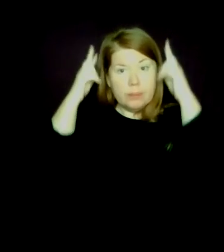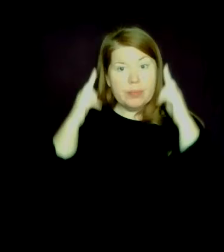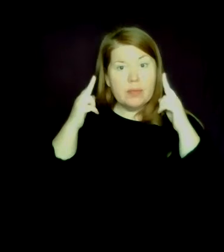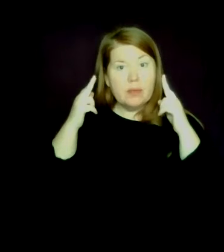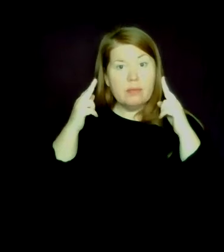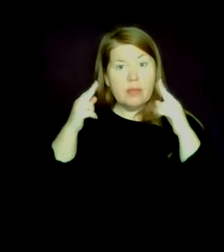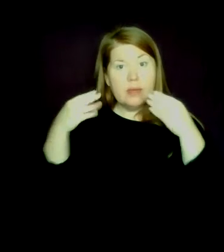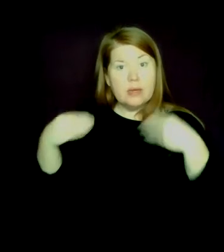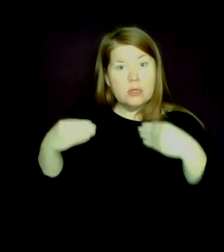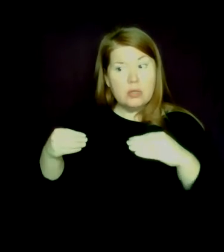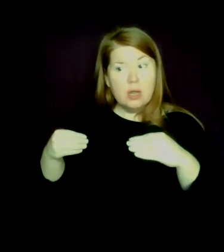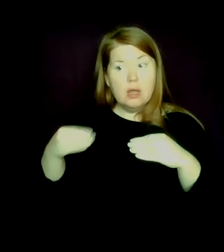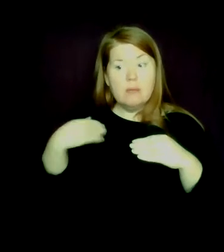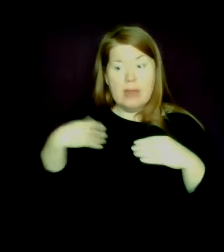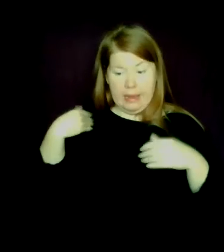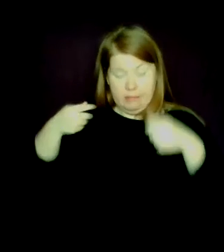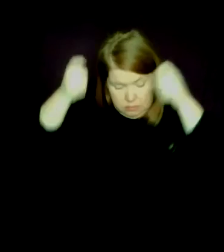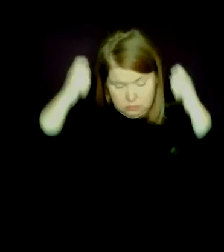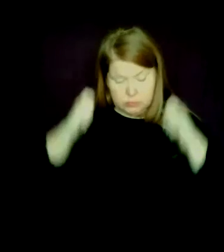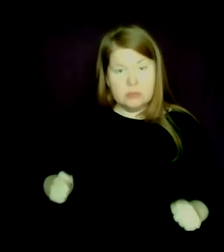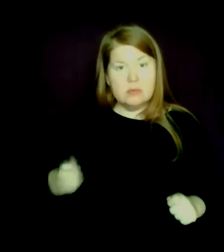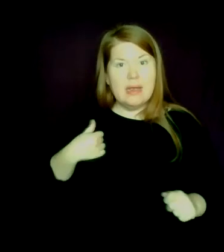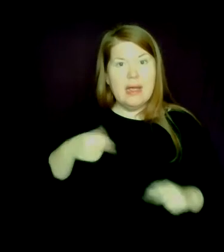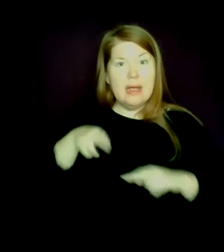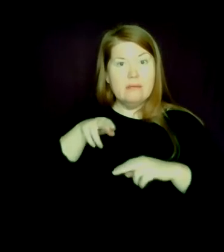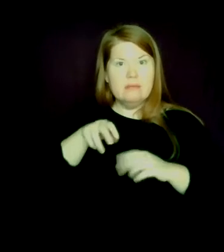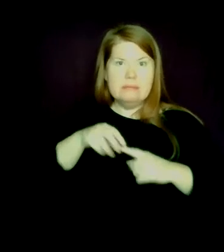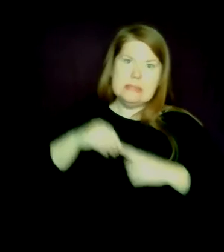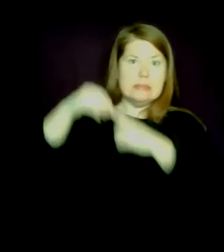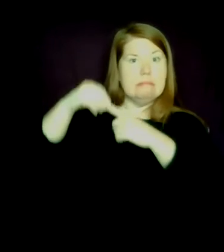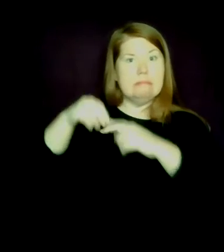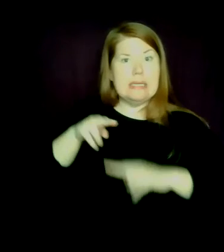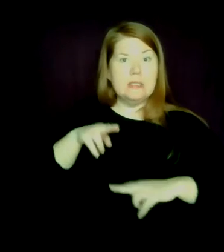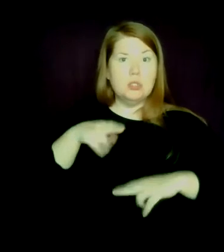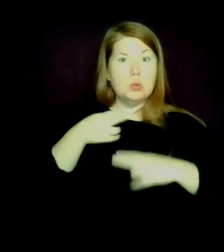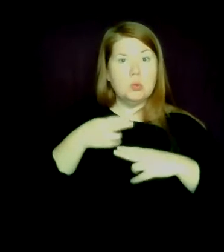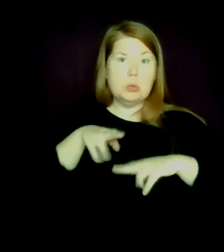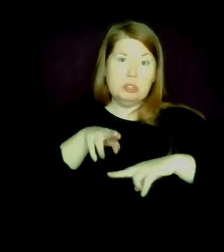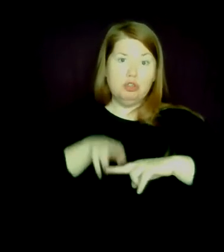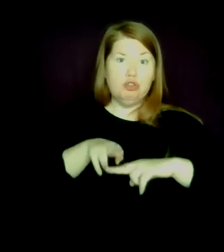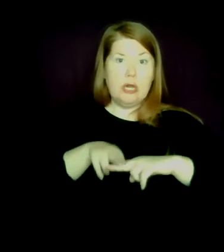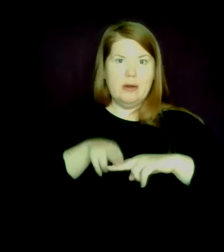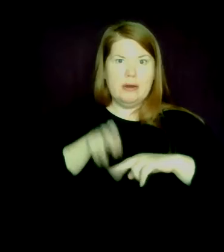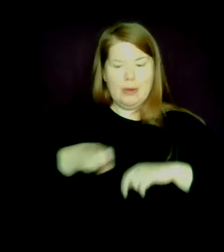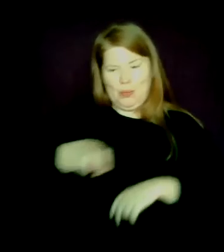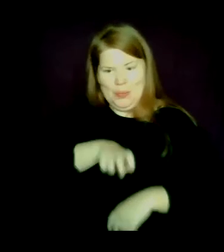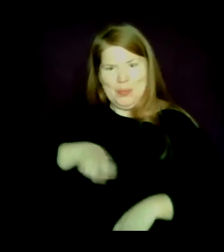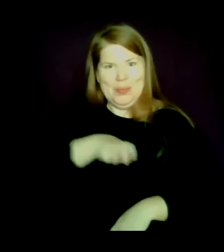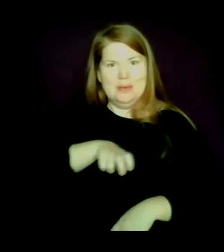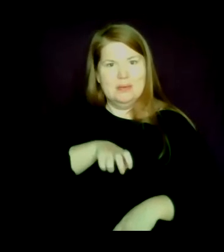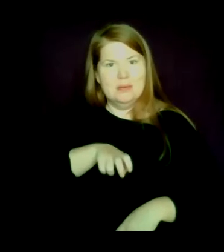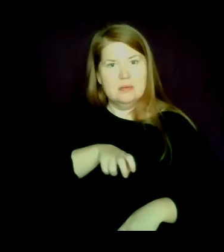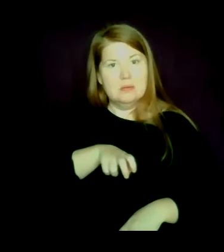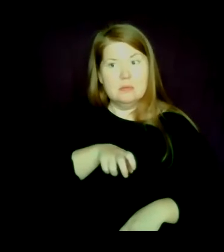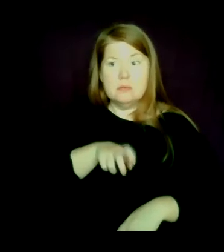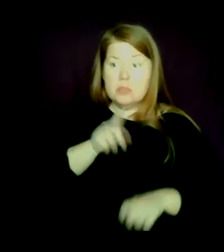myself. And there's a spinny chair. So guys, a hair salon or a beauty parlor is a place where you get your hair cut, or